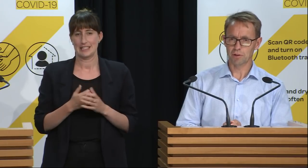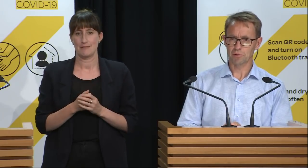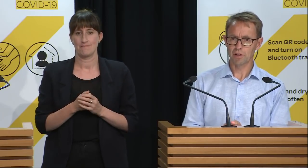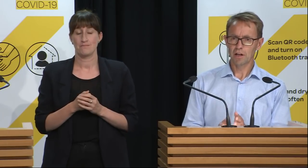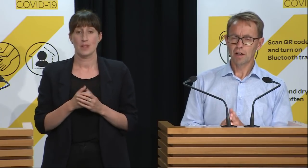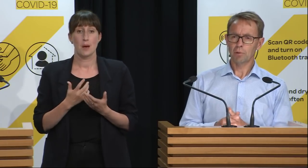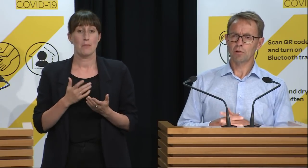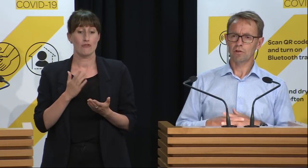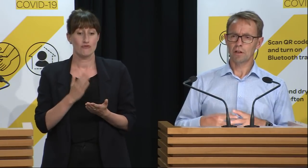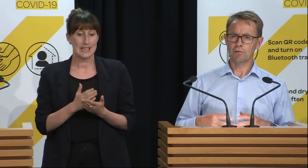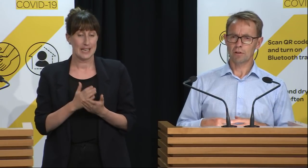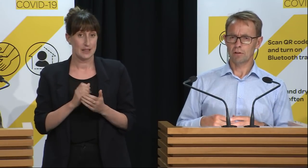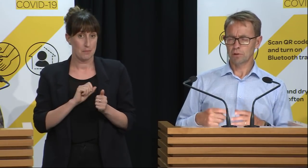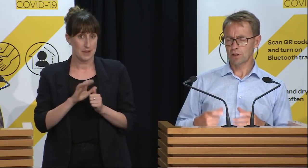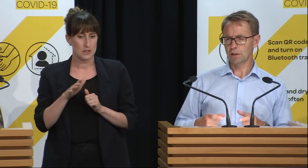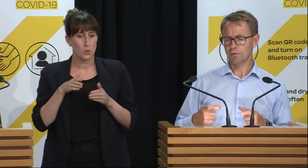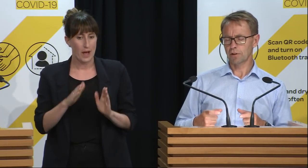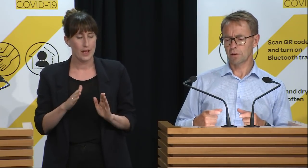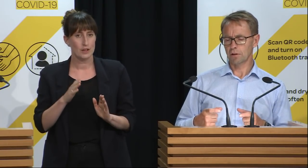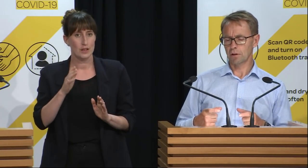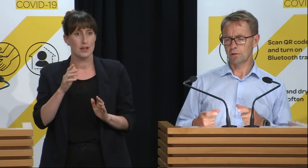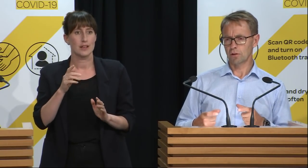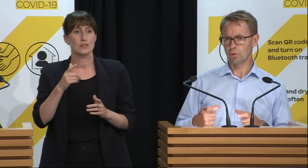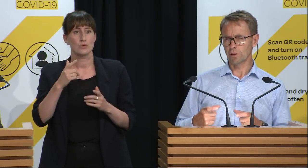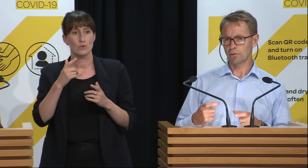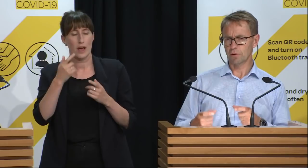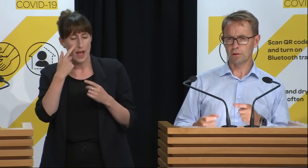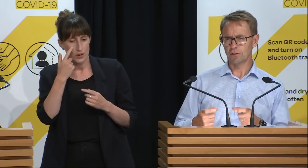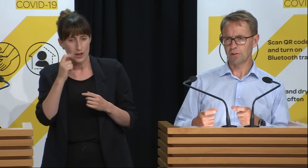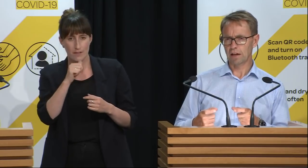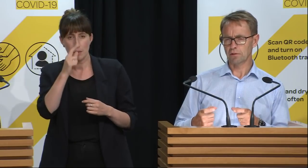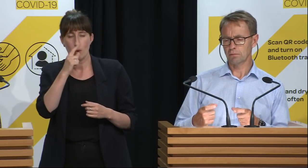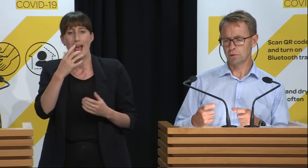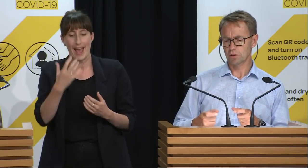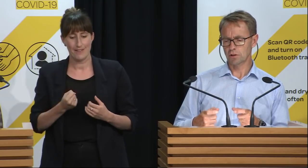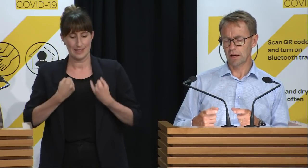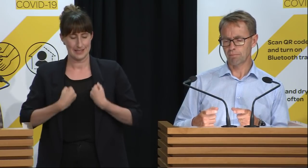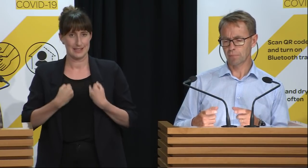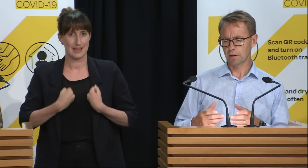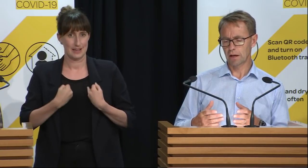have symptoms. Because even, particularly if in Auckland, if there are these